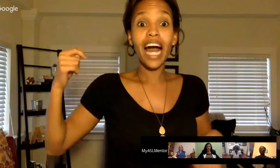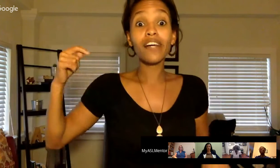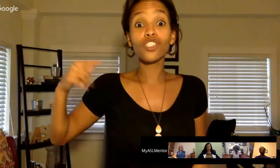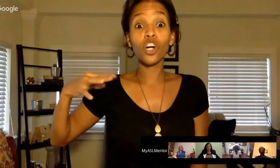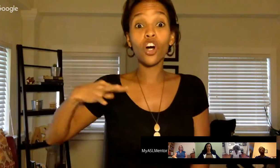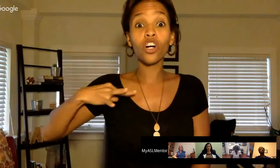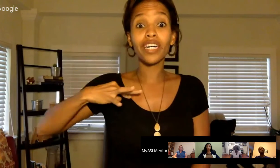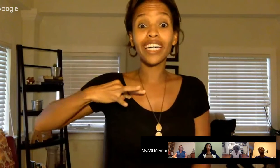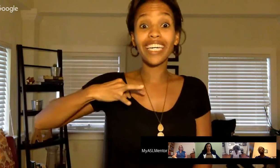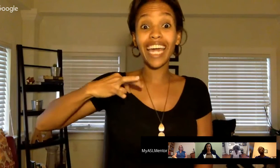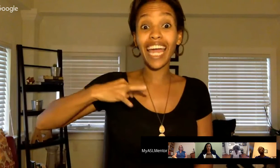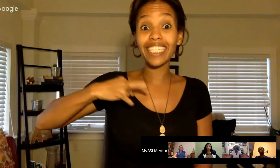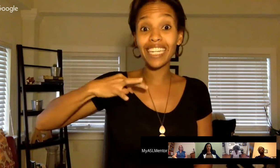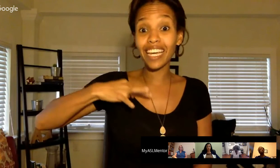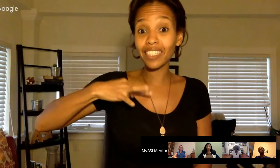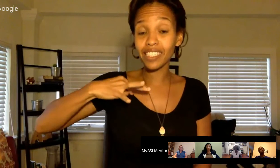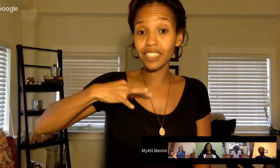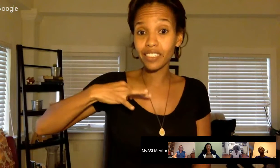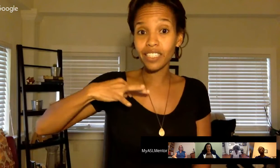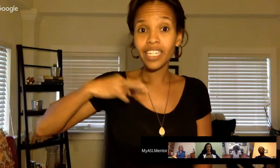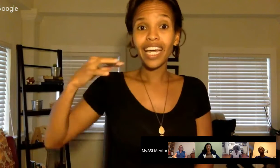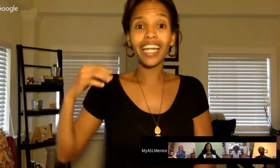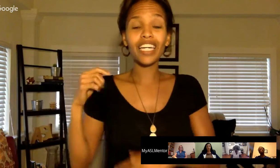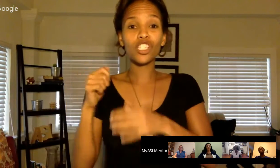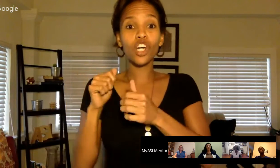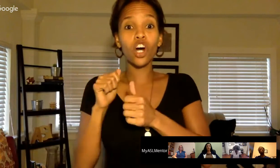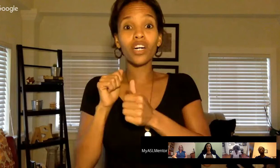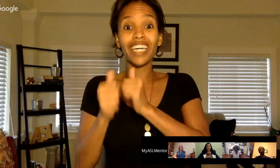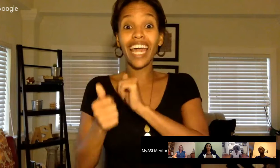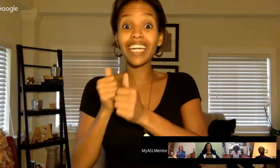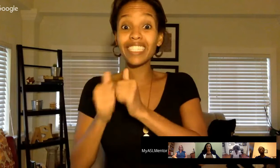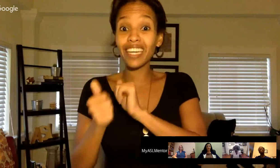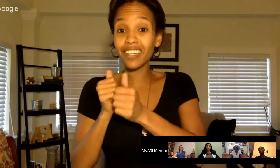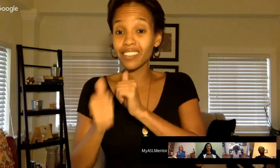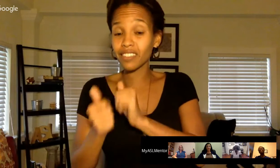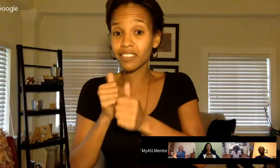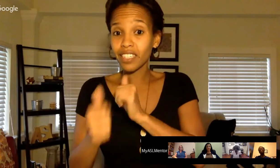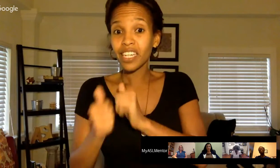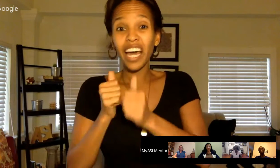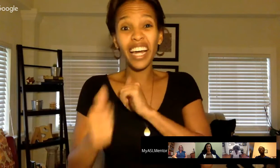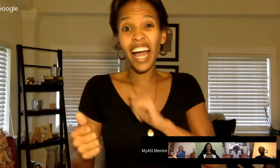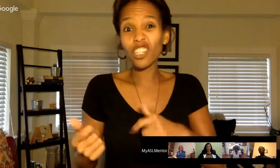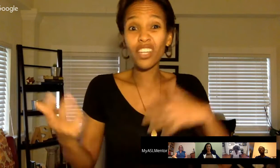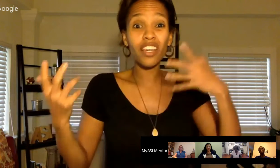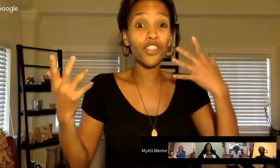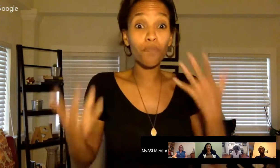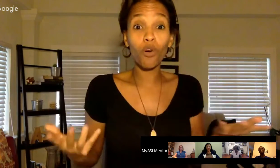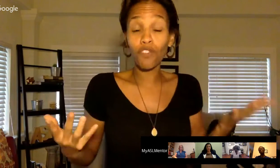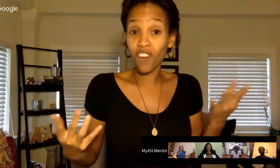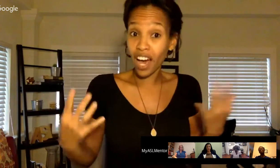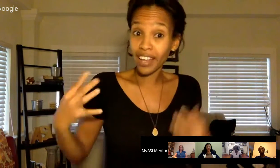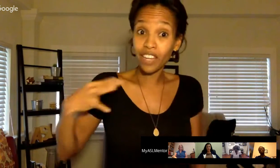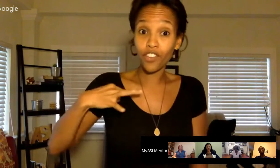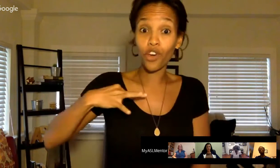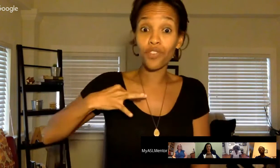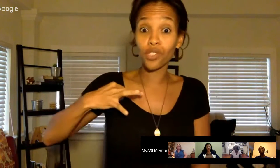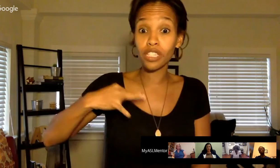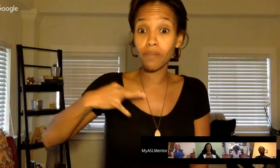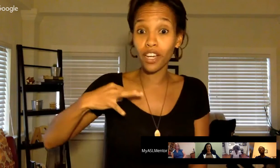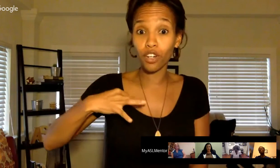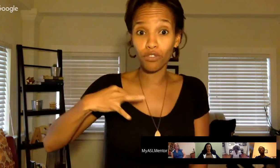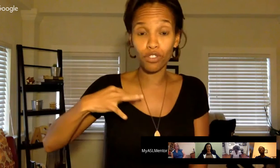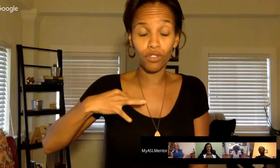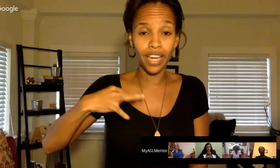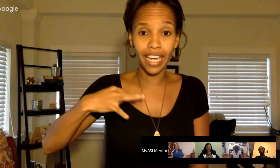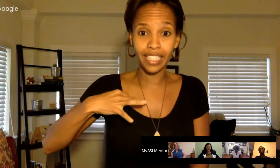candidate. I saw candidate, and I saw candidate, and I actually think they're both fine, even though this